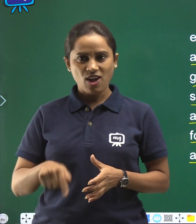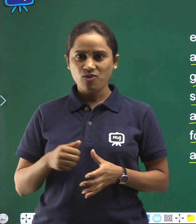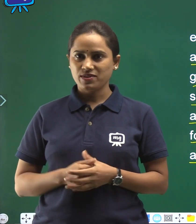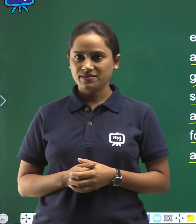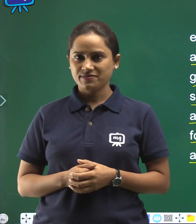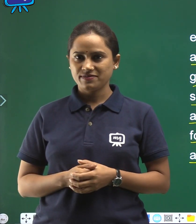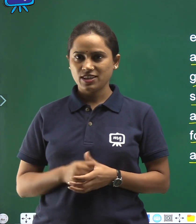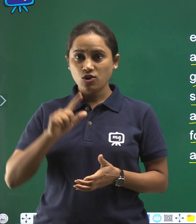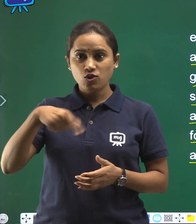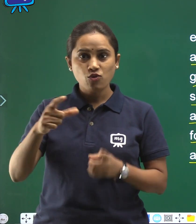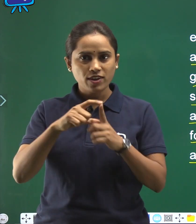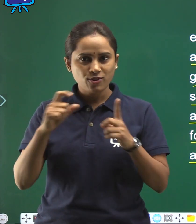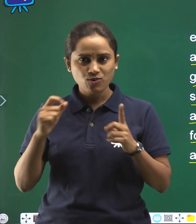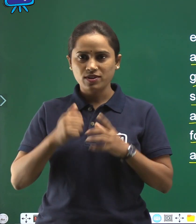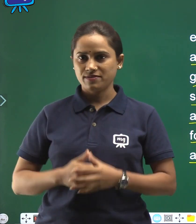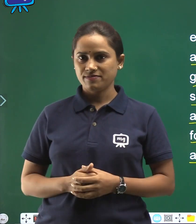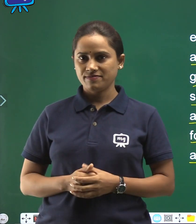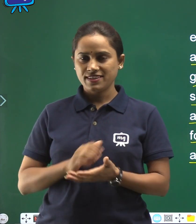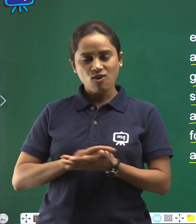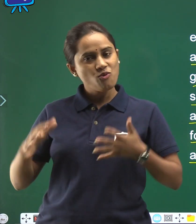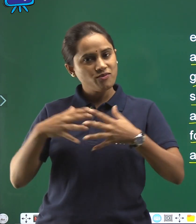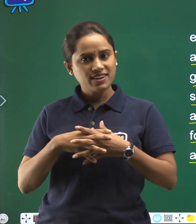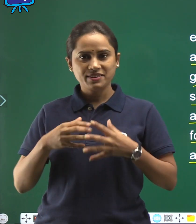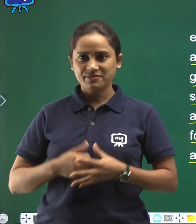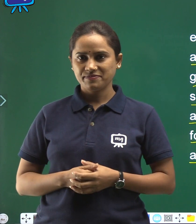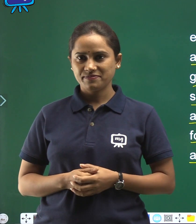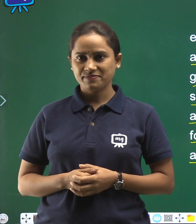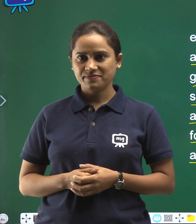Now you will do homework.